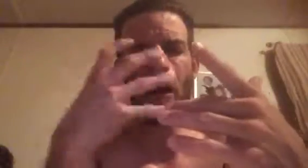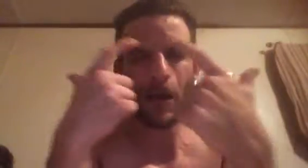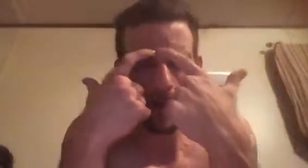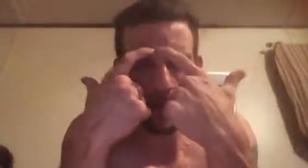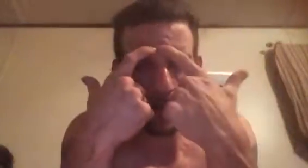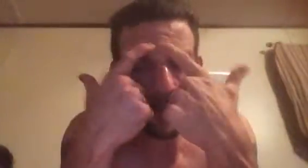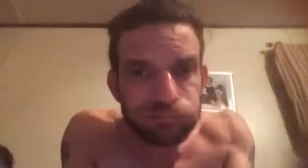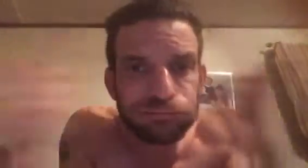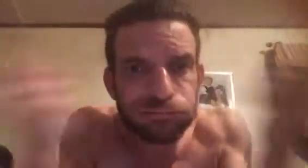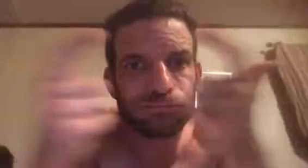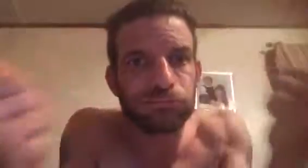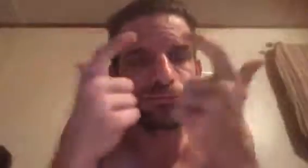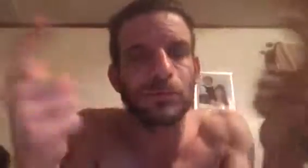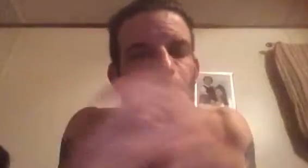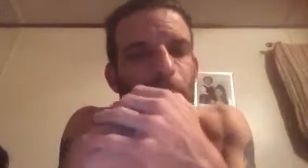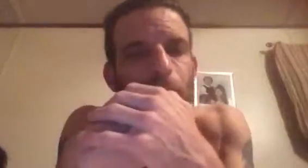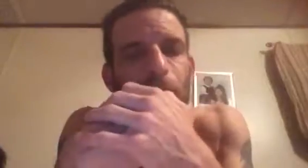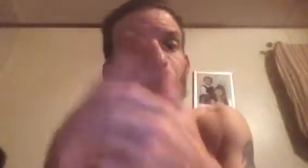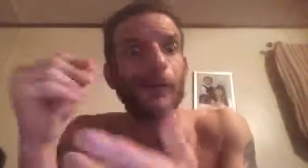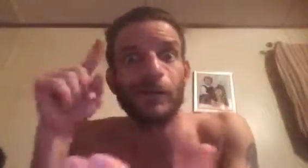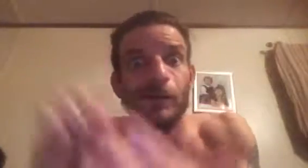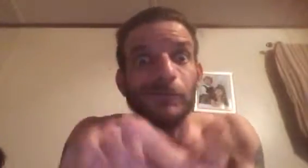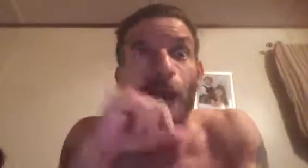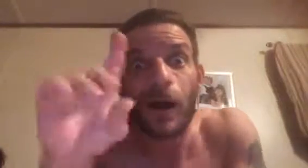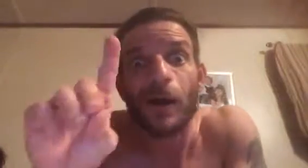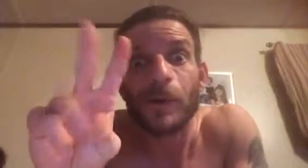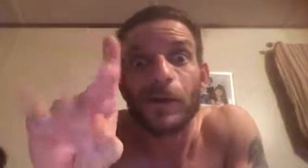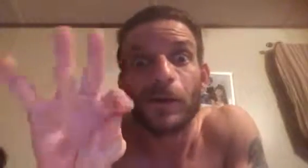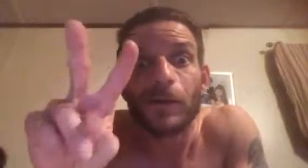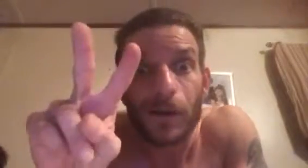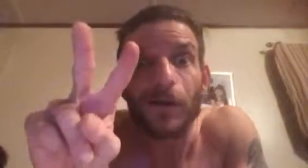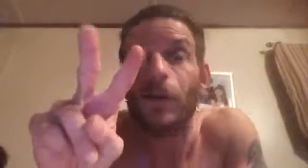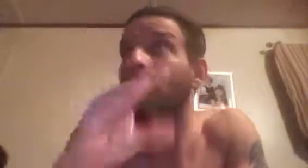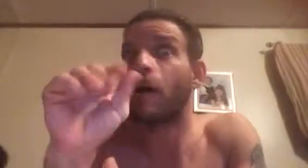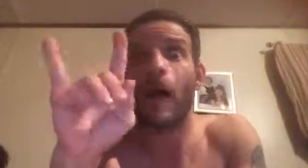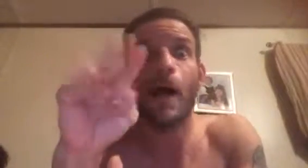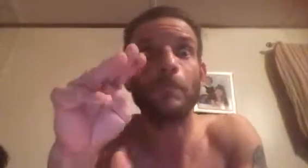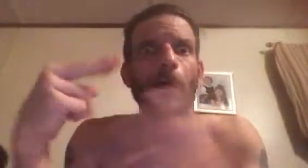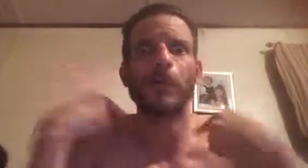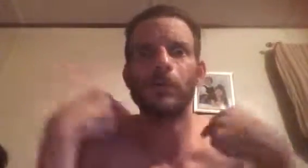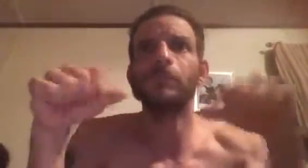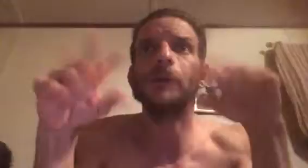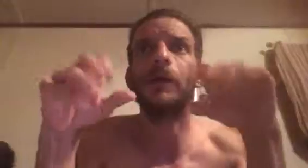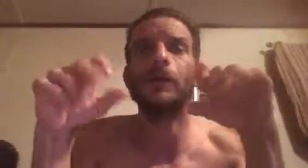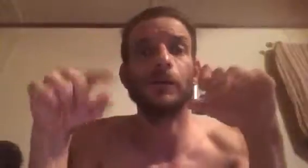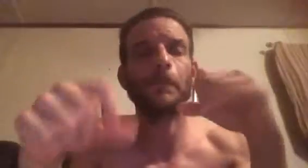David Bronkowski in the right wing. Dipke qualified right in the middle of the field here. You see wet pipes on Bronkowski and that little flash bang.